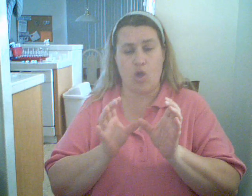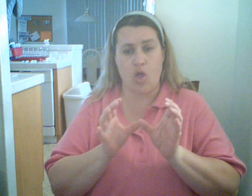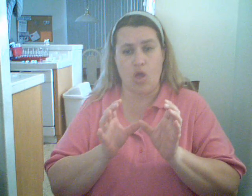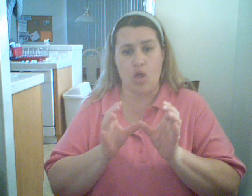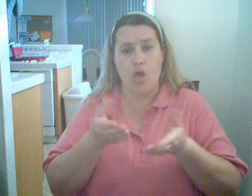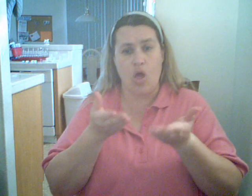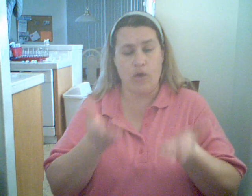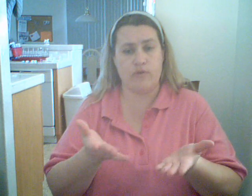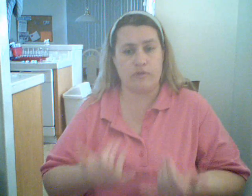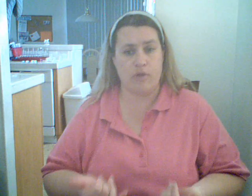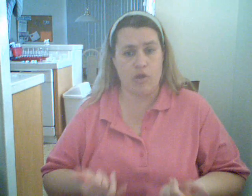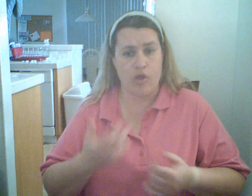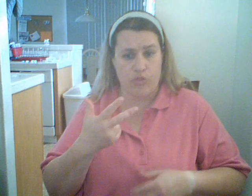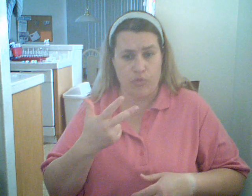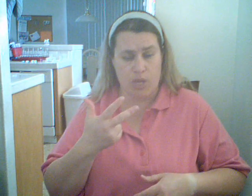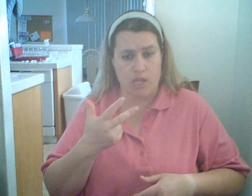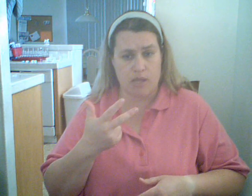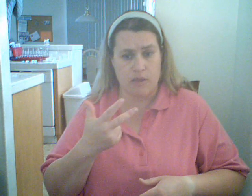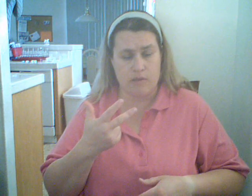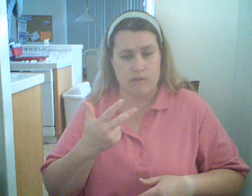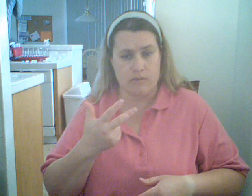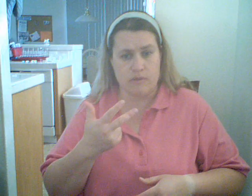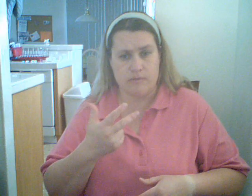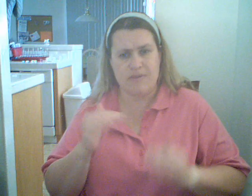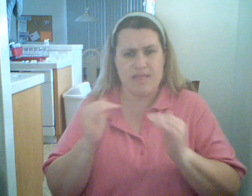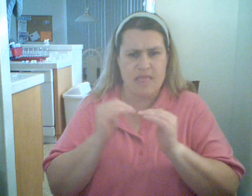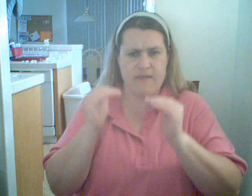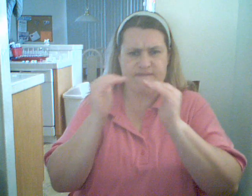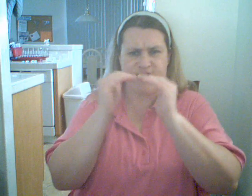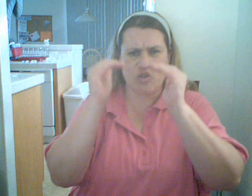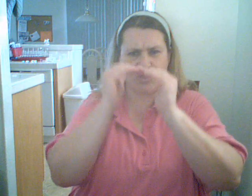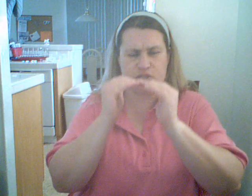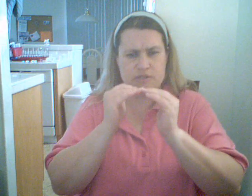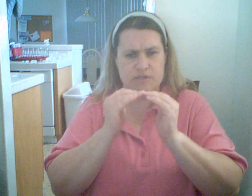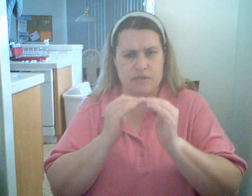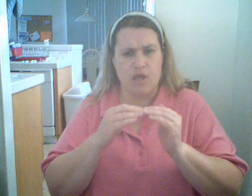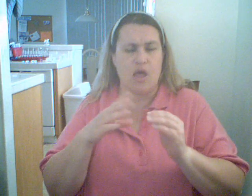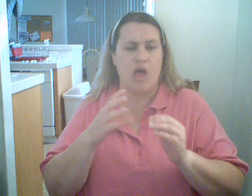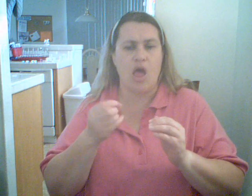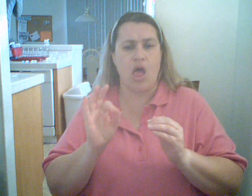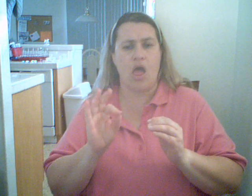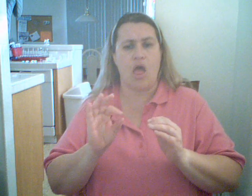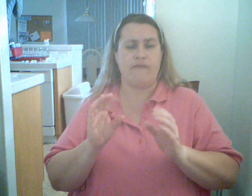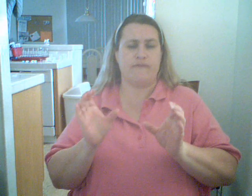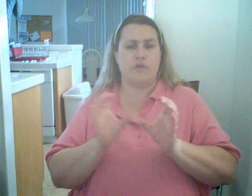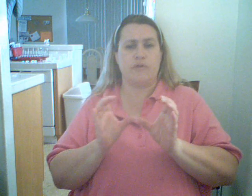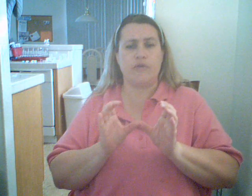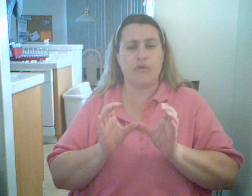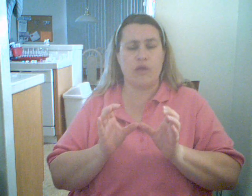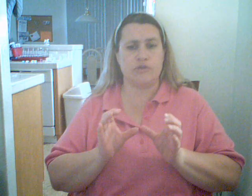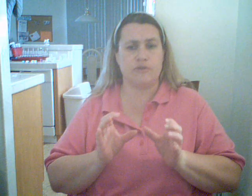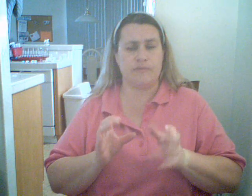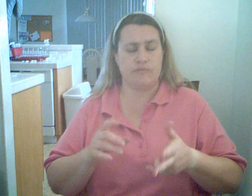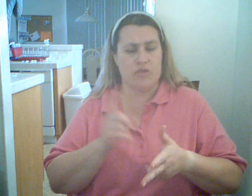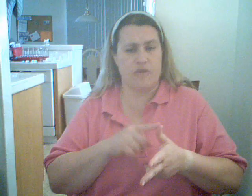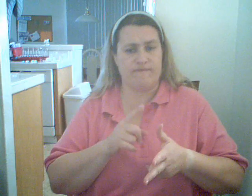are 3, I'm going to call them levels of certification. The first level, which